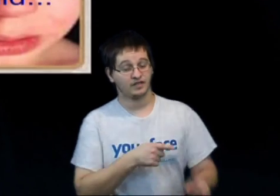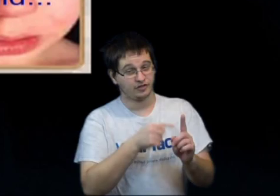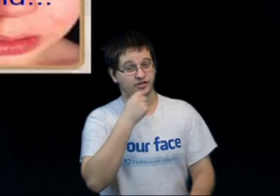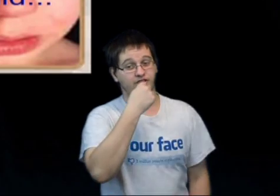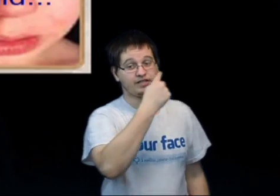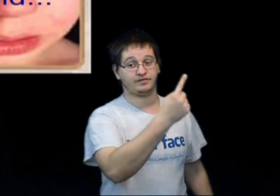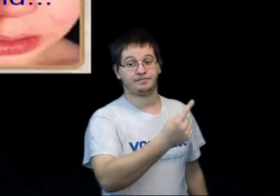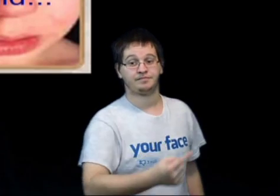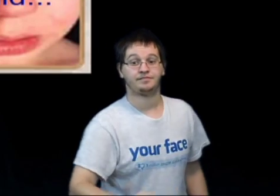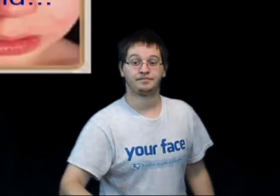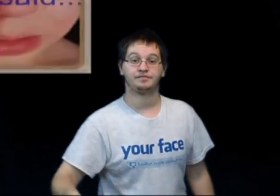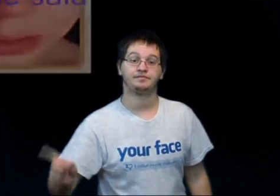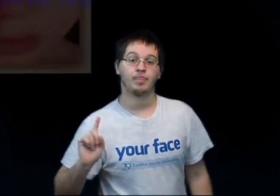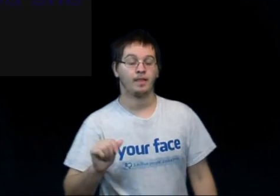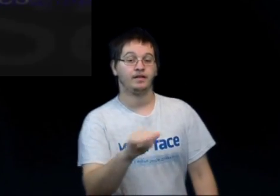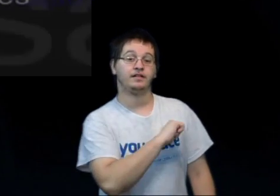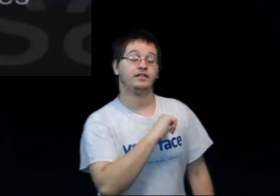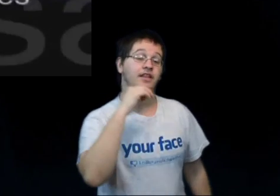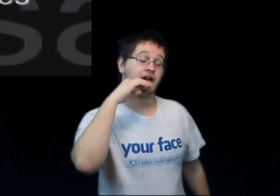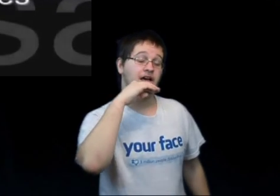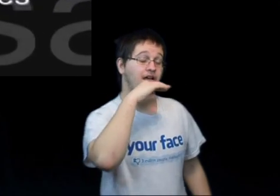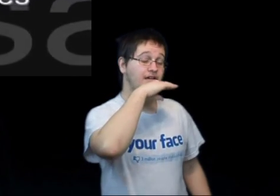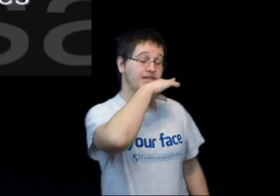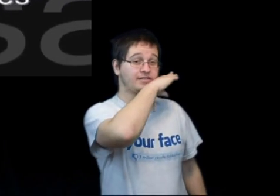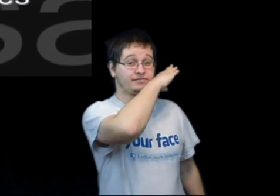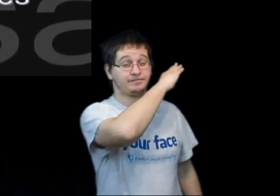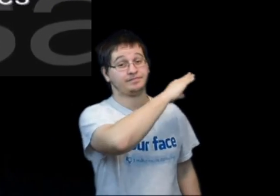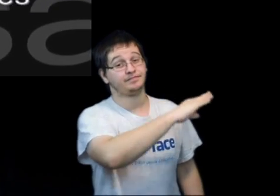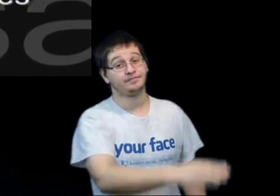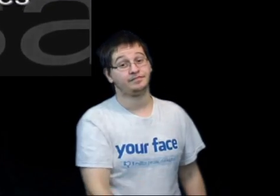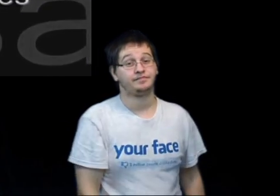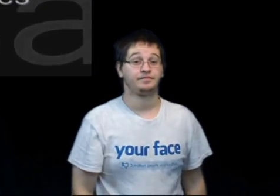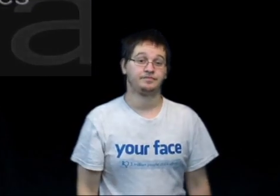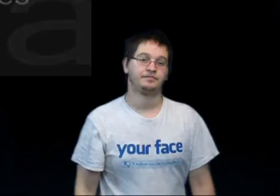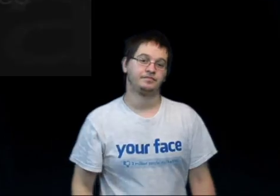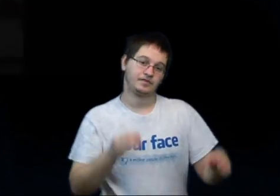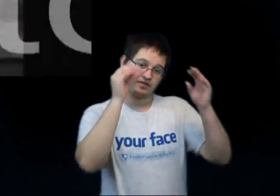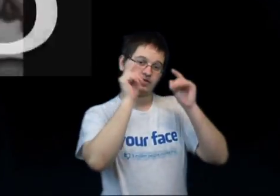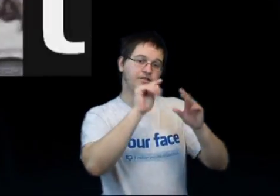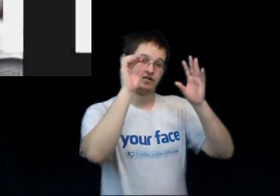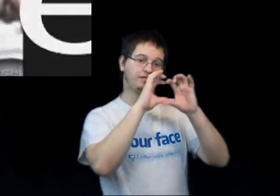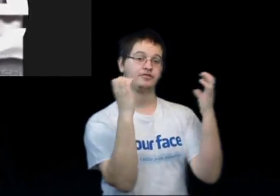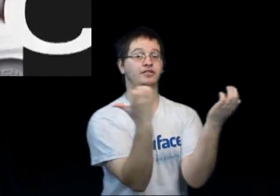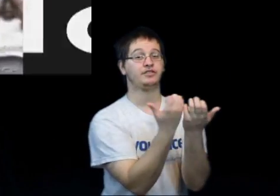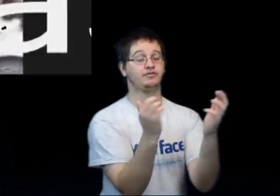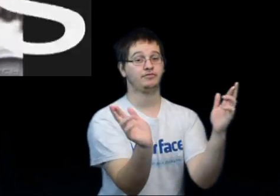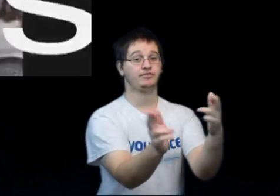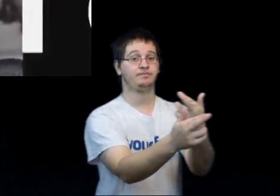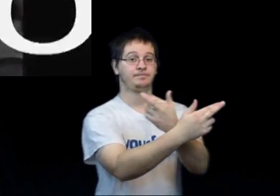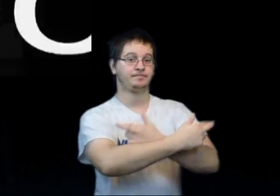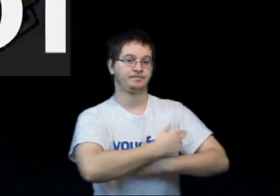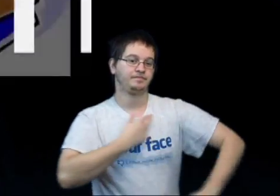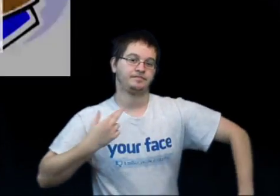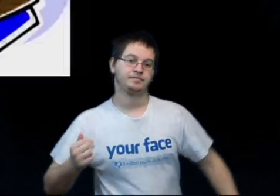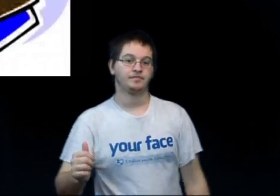And she said, Alyssa lies To the classroom